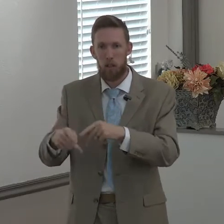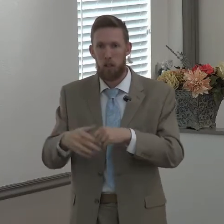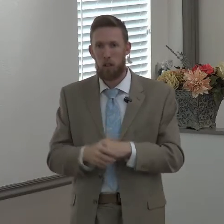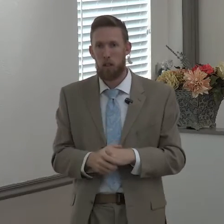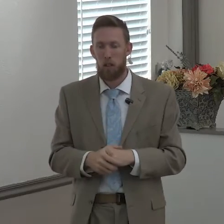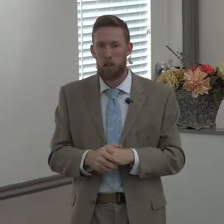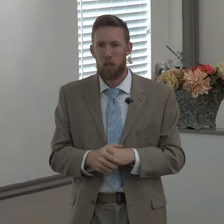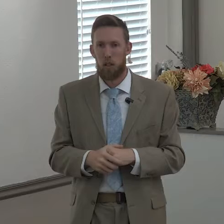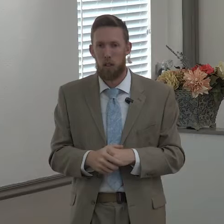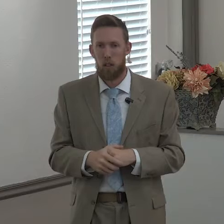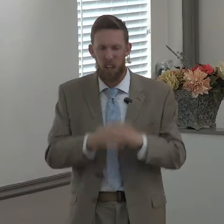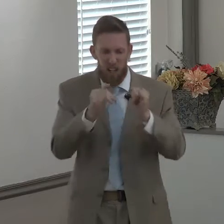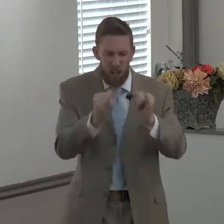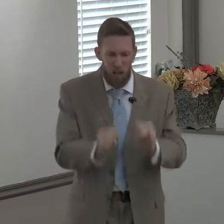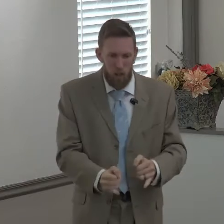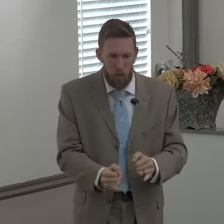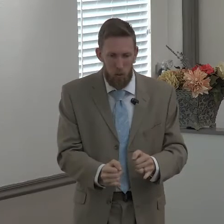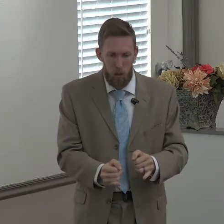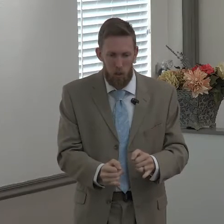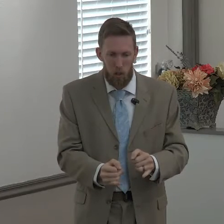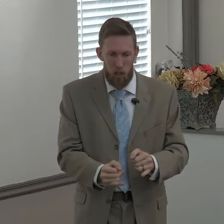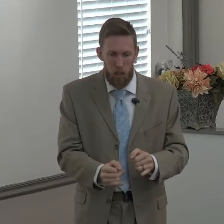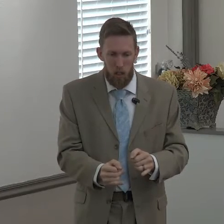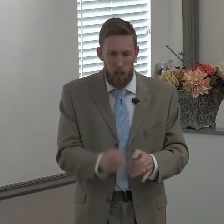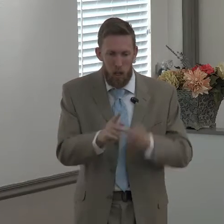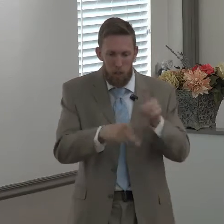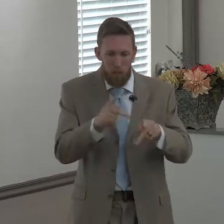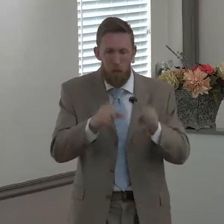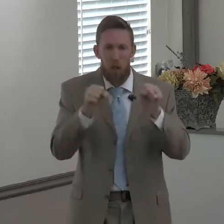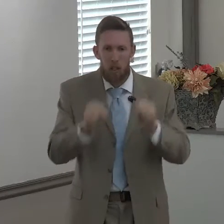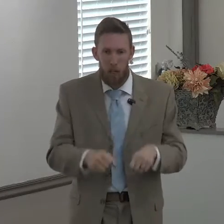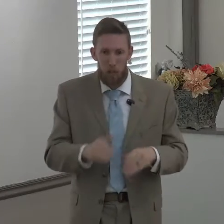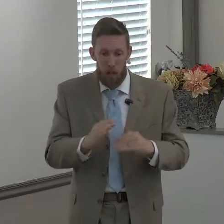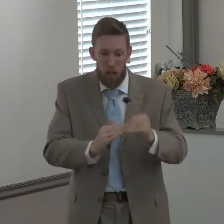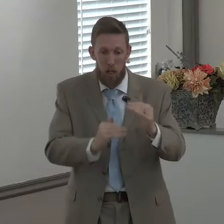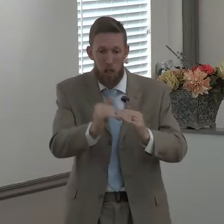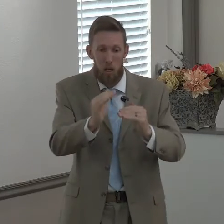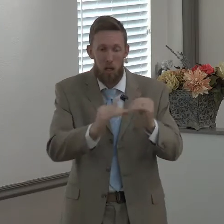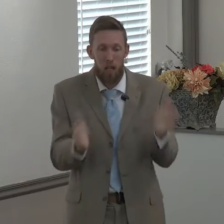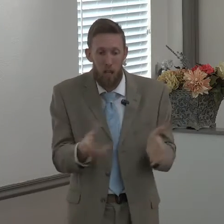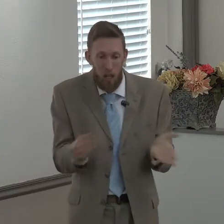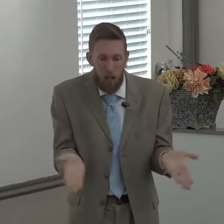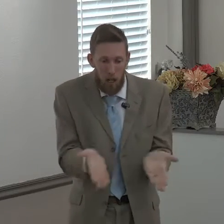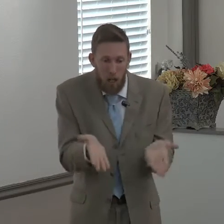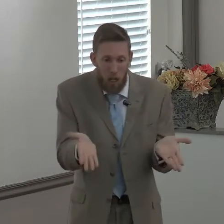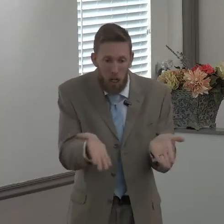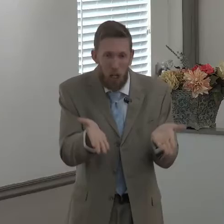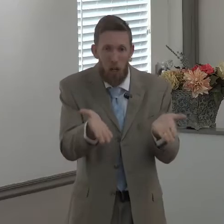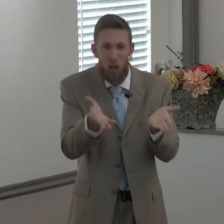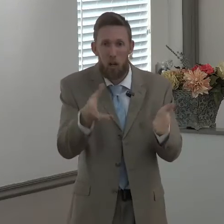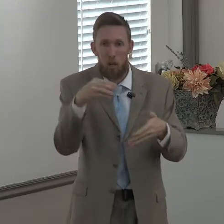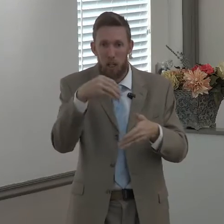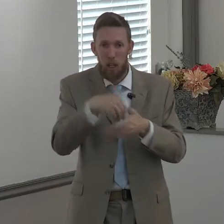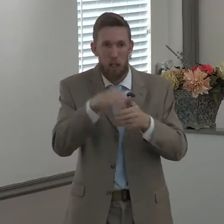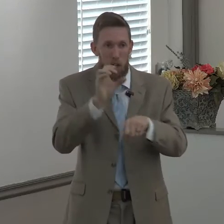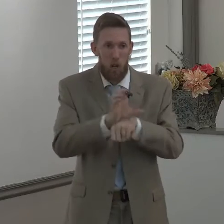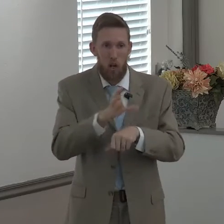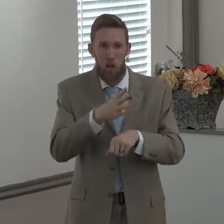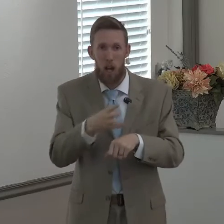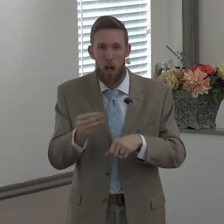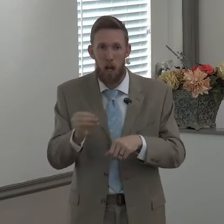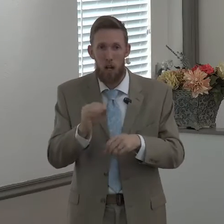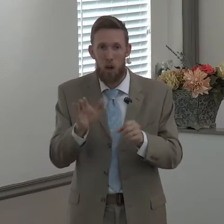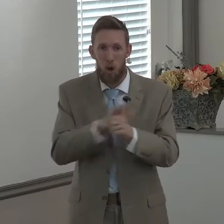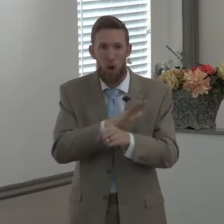Sacrificial love doesn't destroy. It builds. It builds an individual, and an individual is part